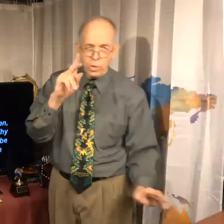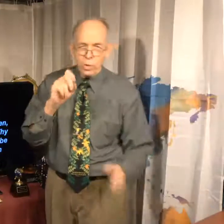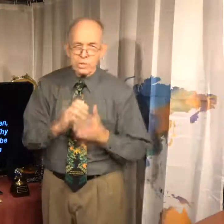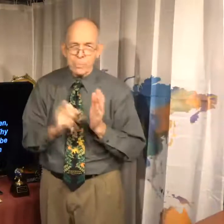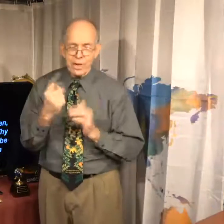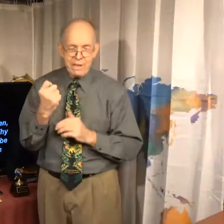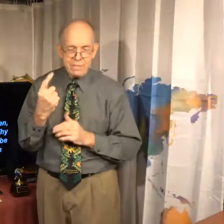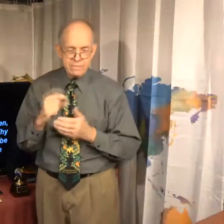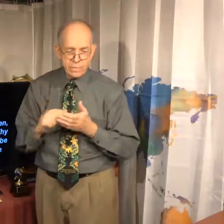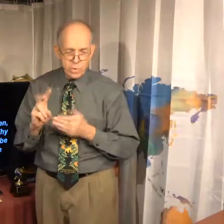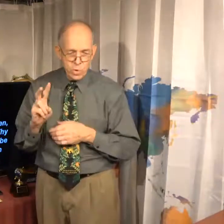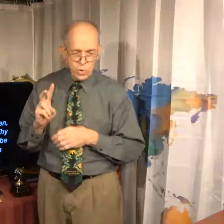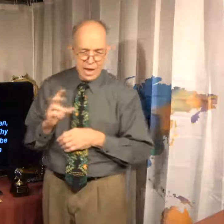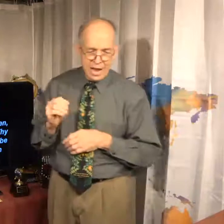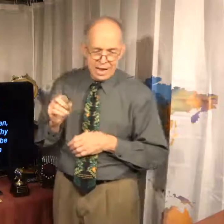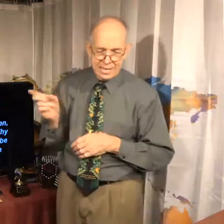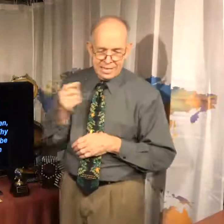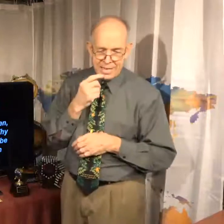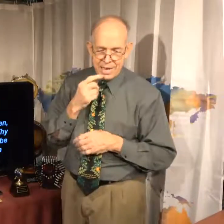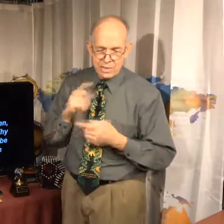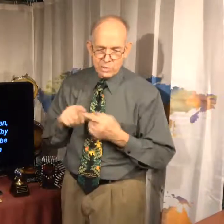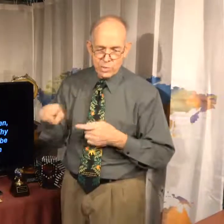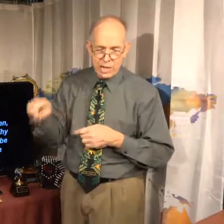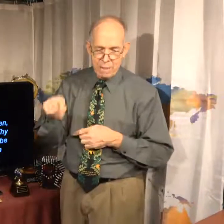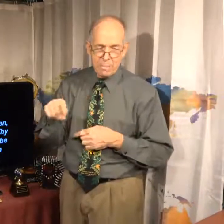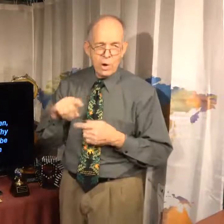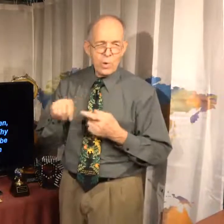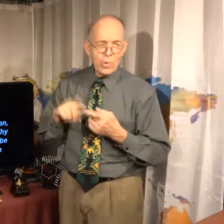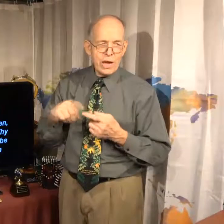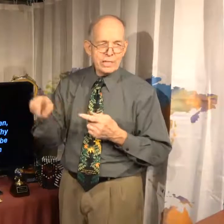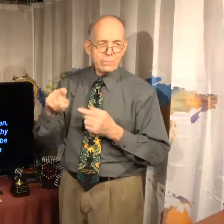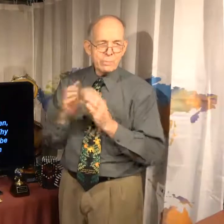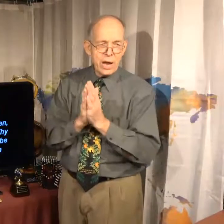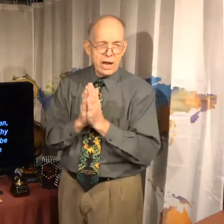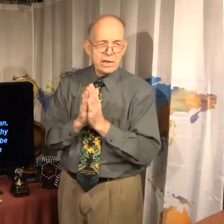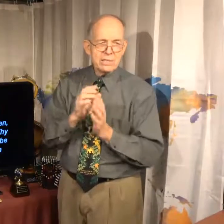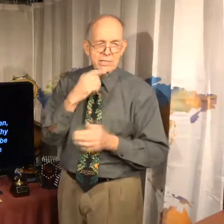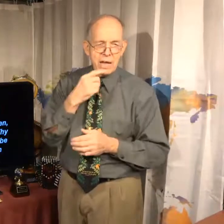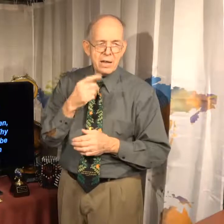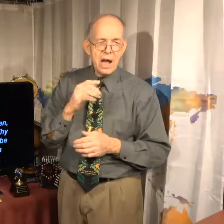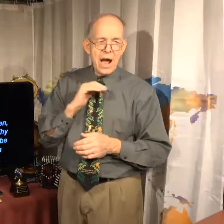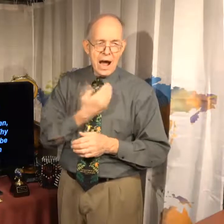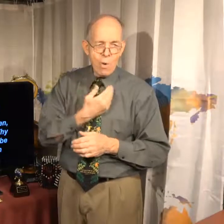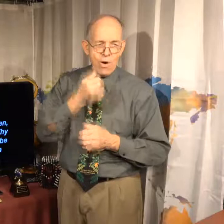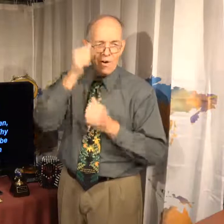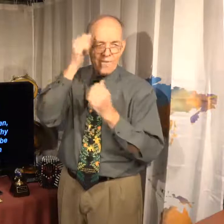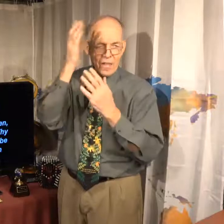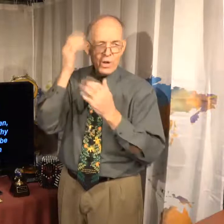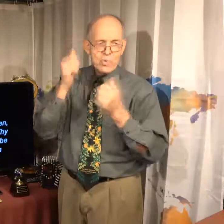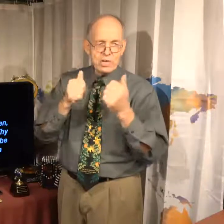Luke chapter 11, verse 2, and he says to them, when ye pray, say, Our Father which